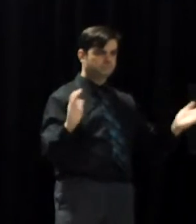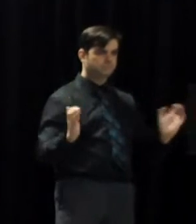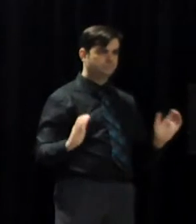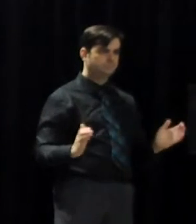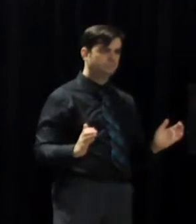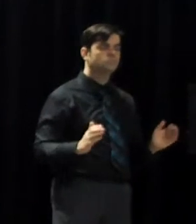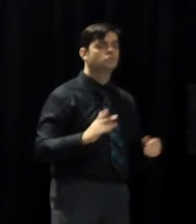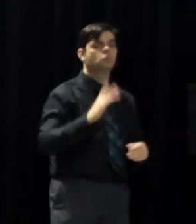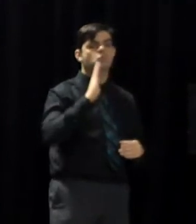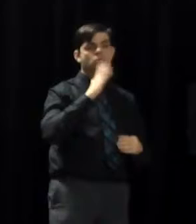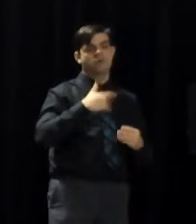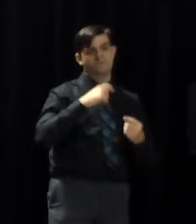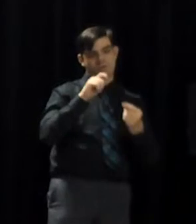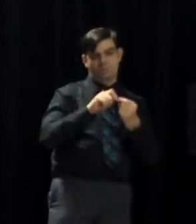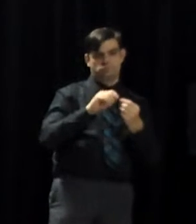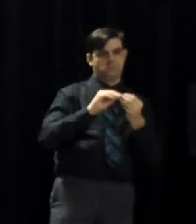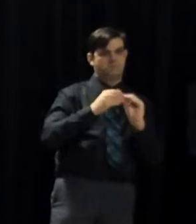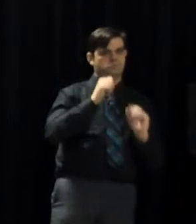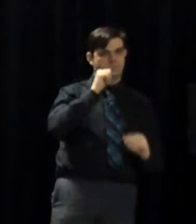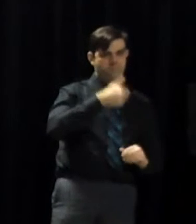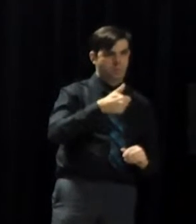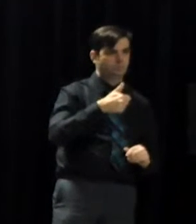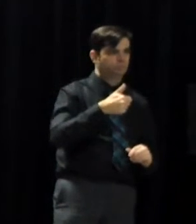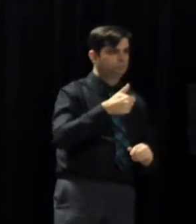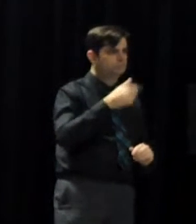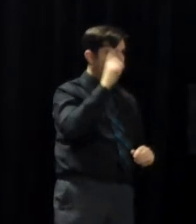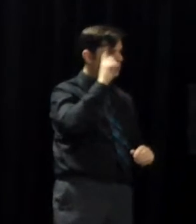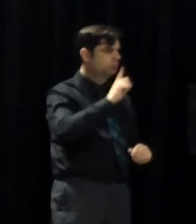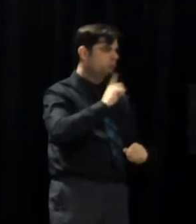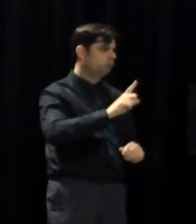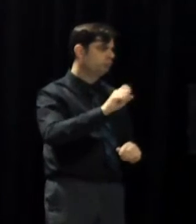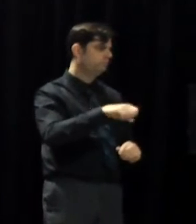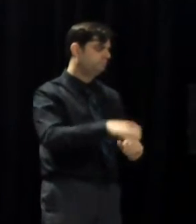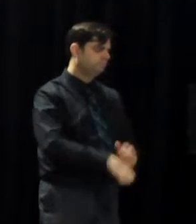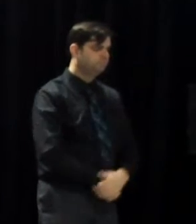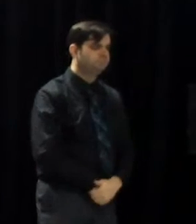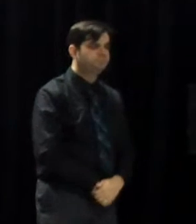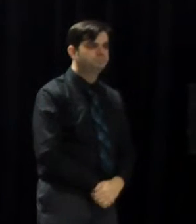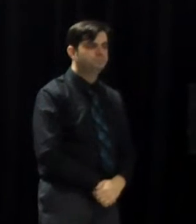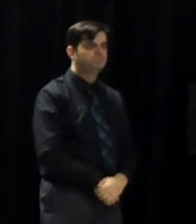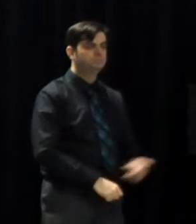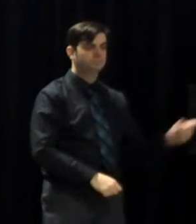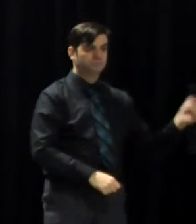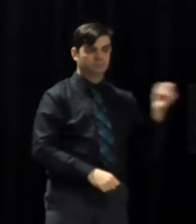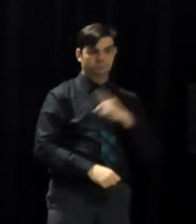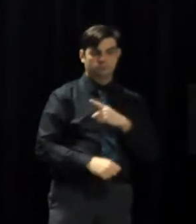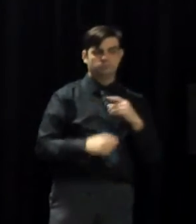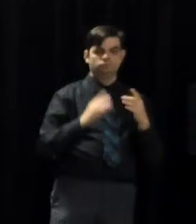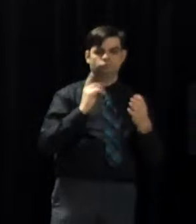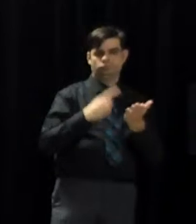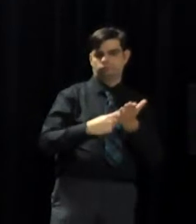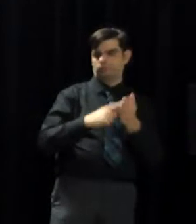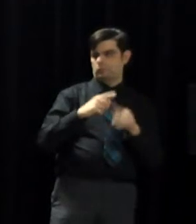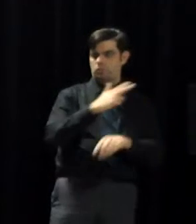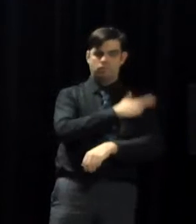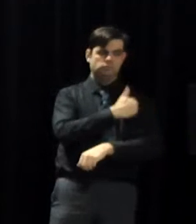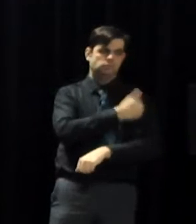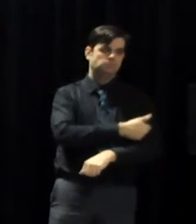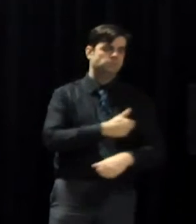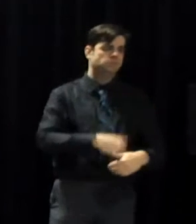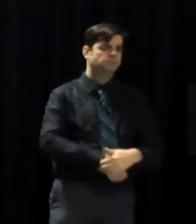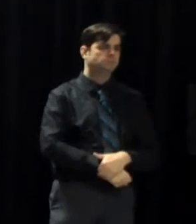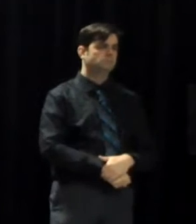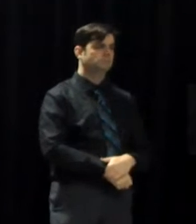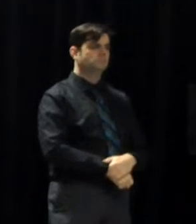Ryan, back to hospitals. As you talk to the hospital leaders, is it